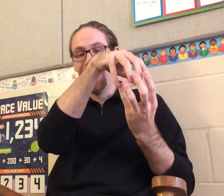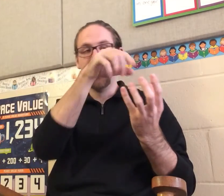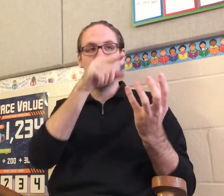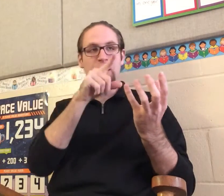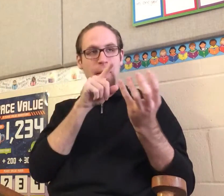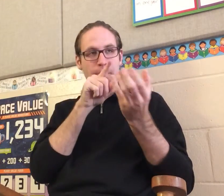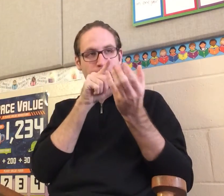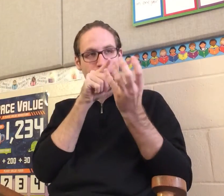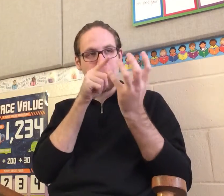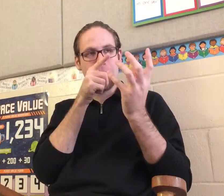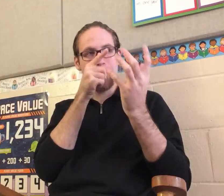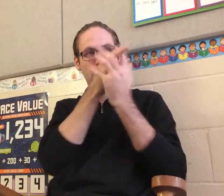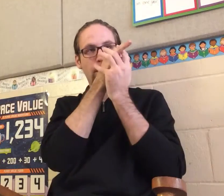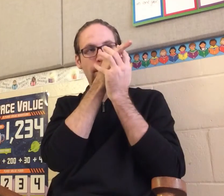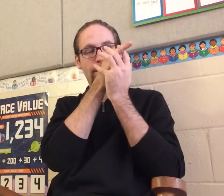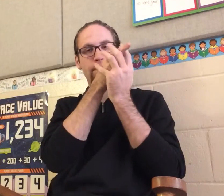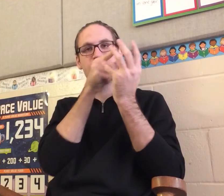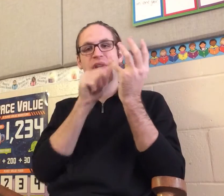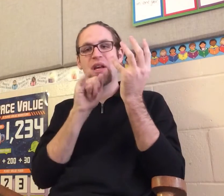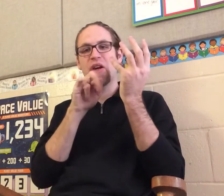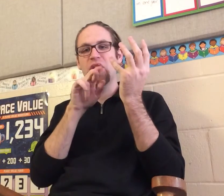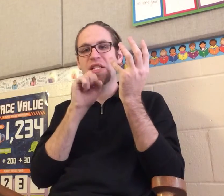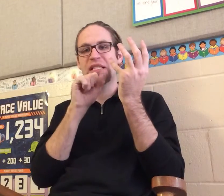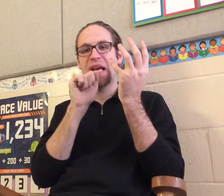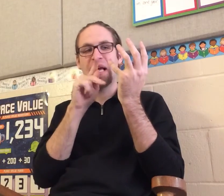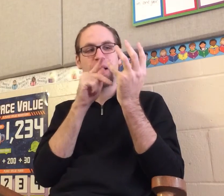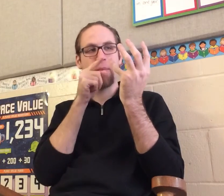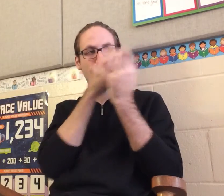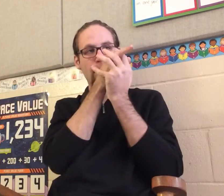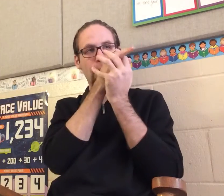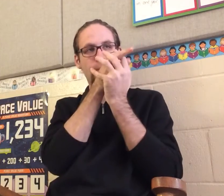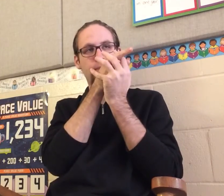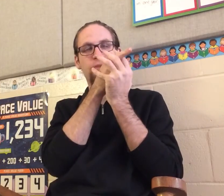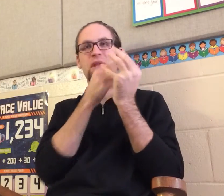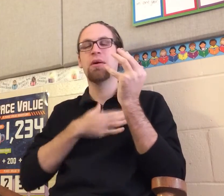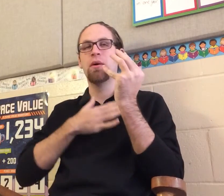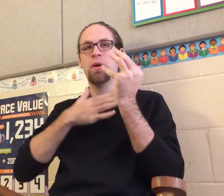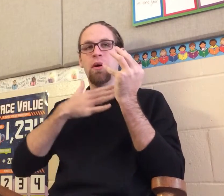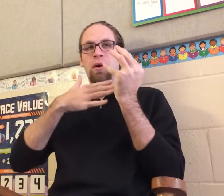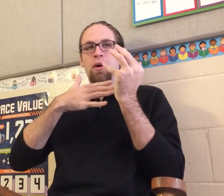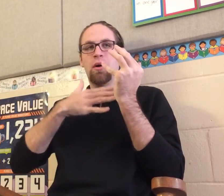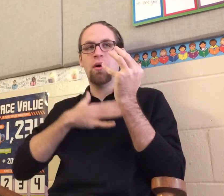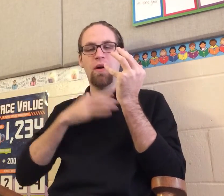or makes a hole in the air sac and begins to breathe air with its own lungs for the first time.